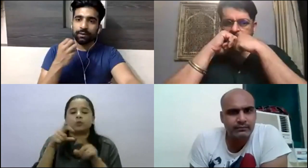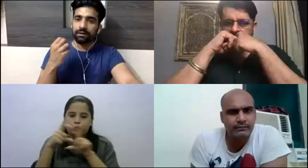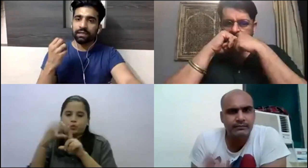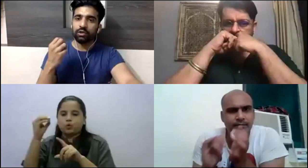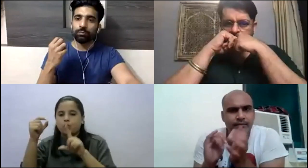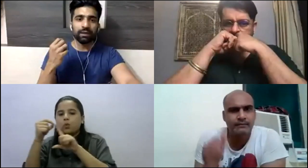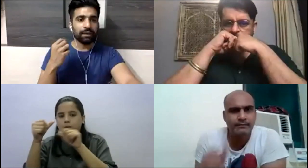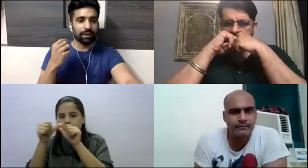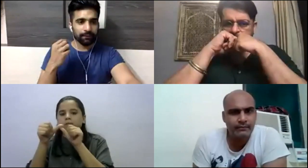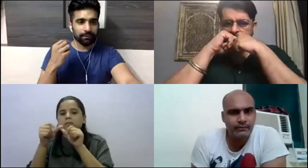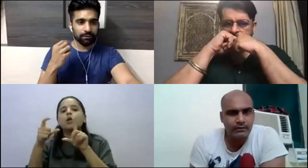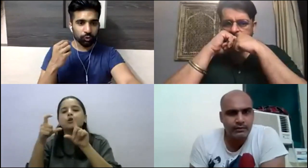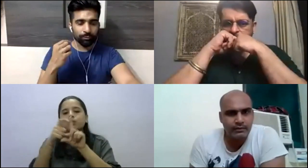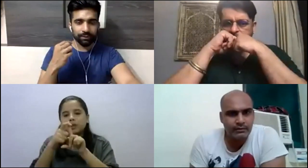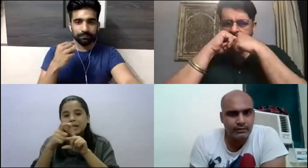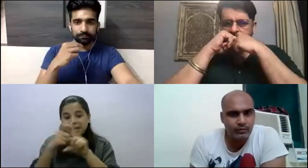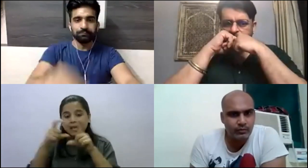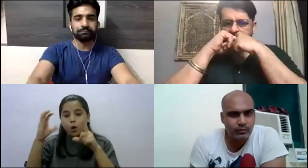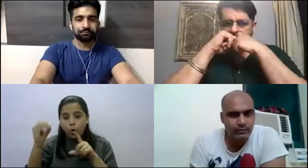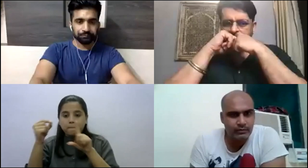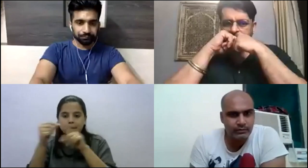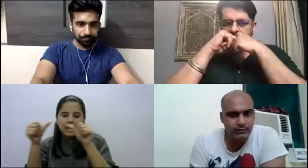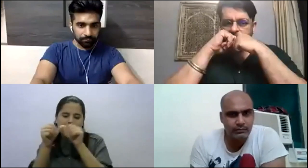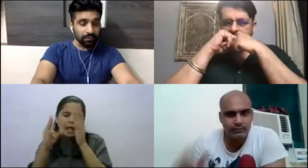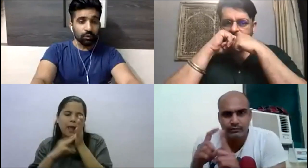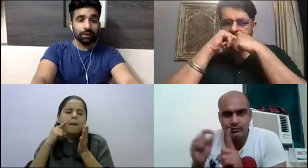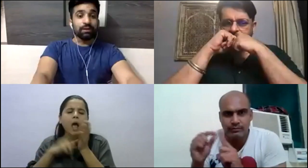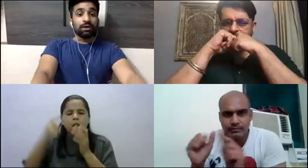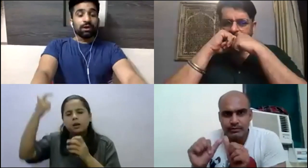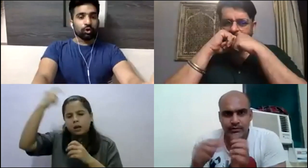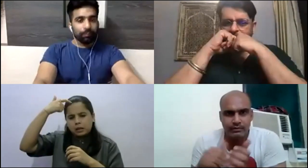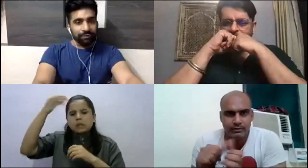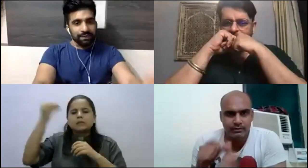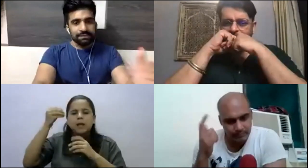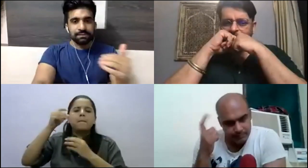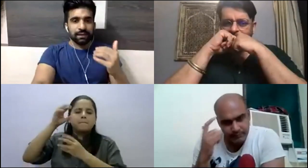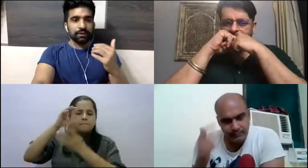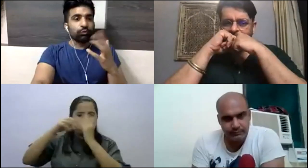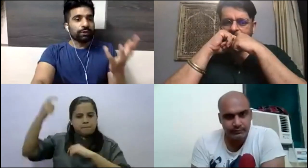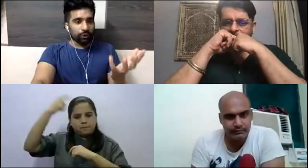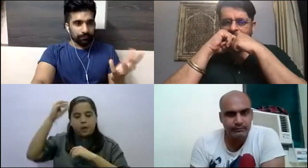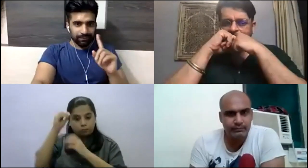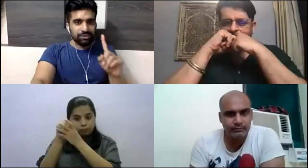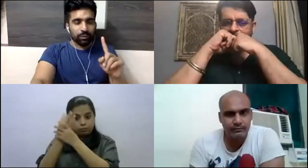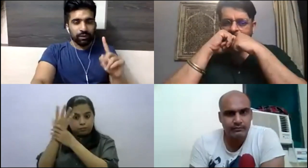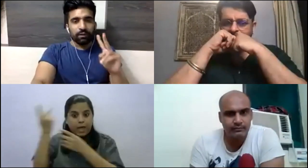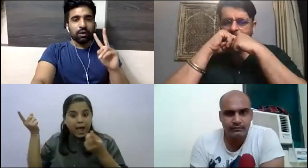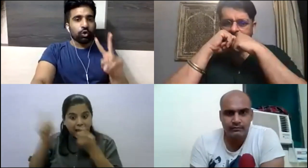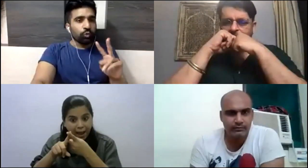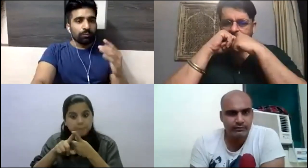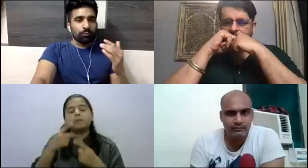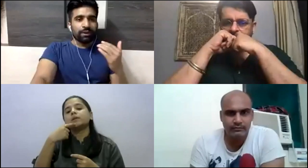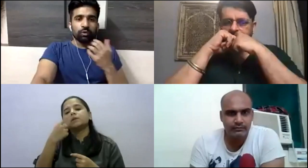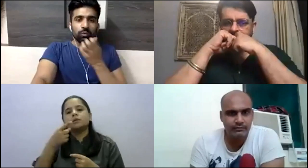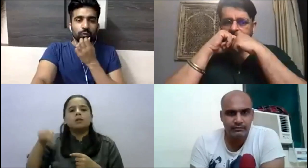dopamine, DOPAMIN, dopamine. Okay. Dopamine releases and you feel good. That's one.